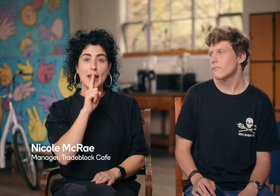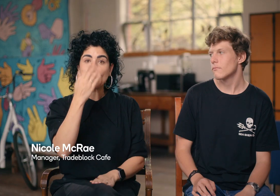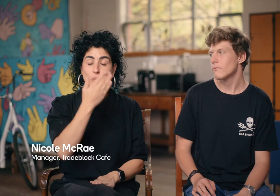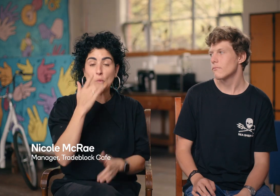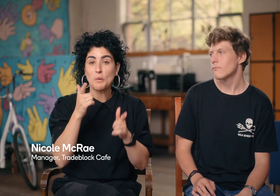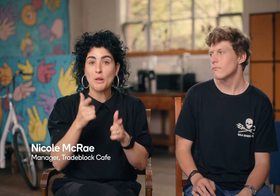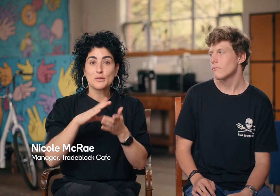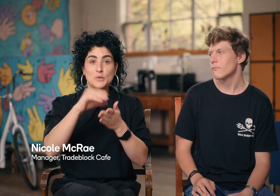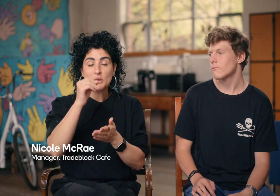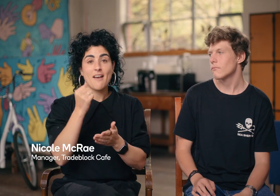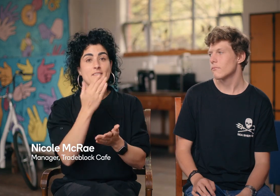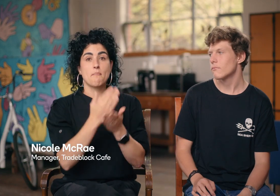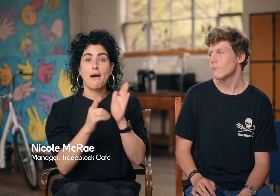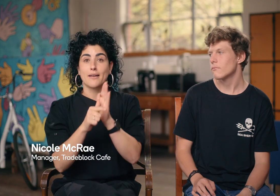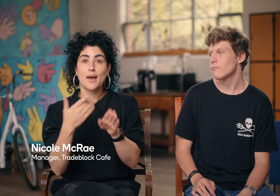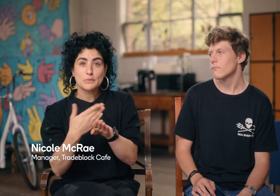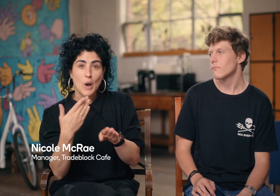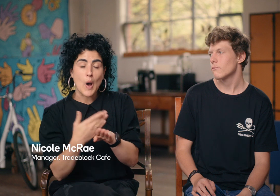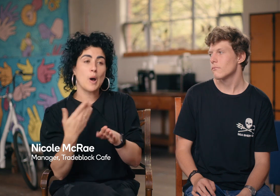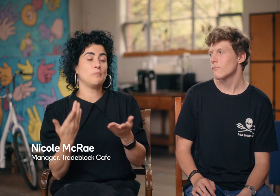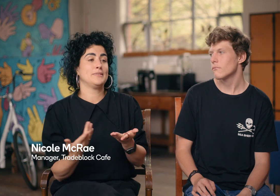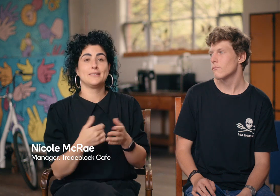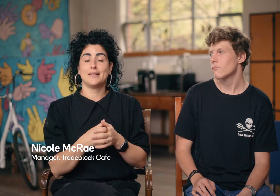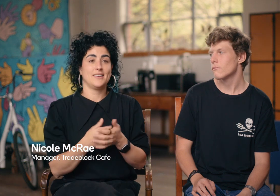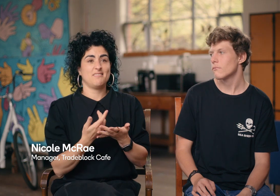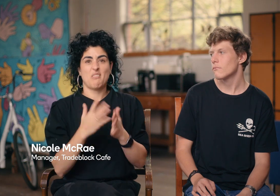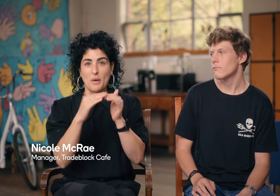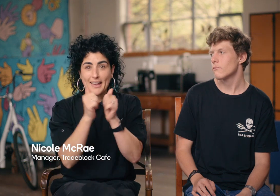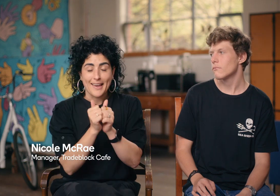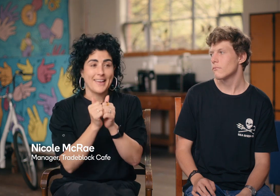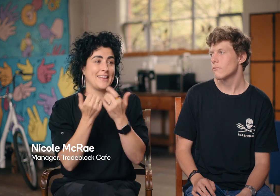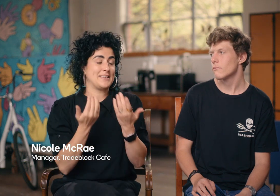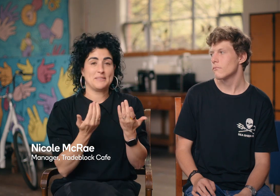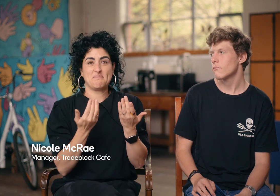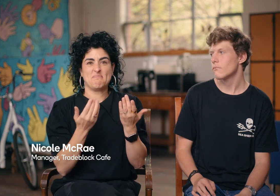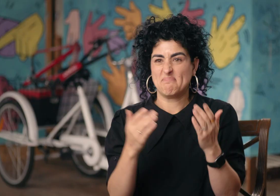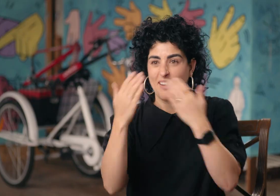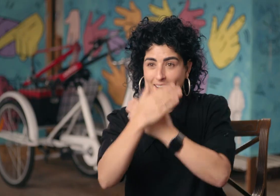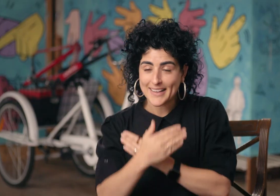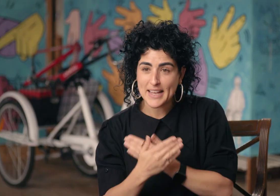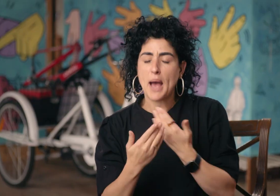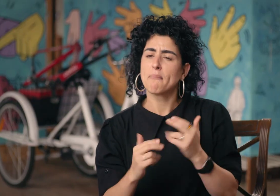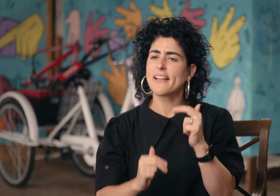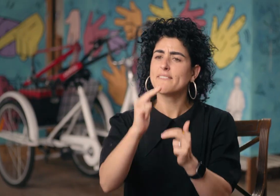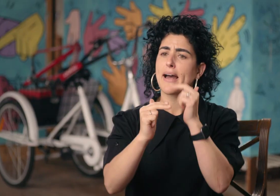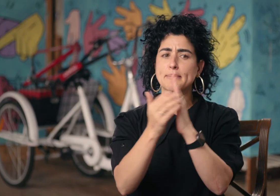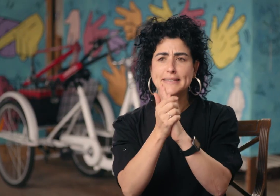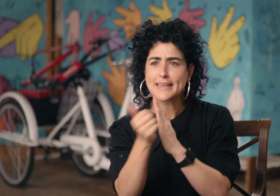Students at other schools are generally able to get a part-time job on weekends or evenings, where they can develop and